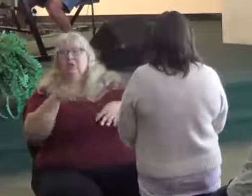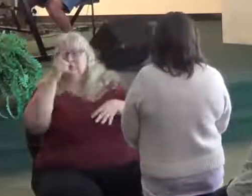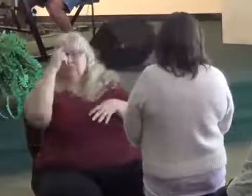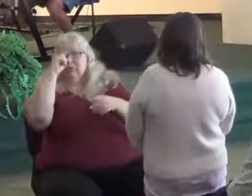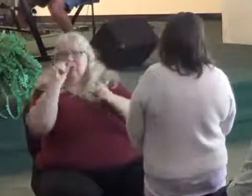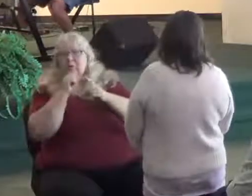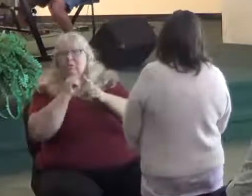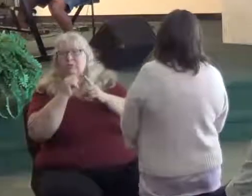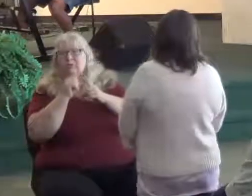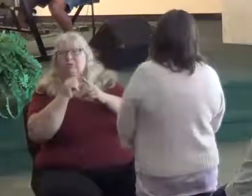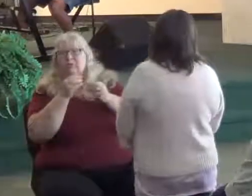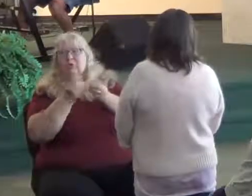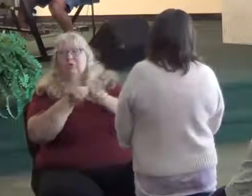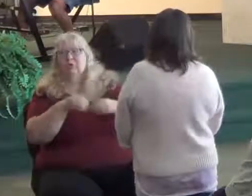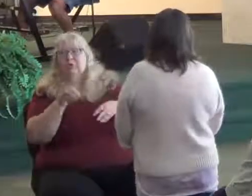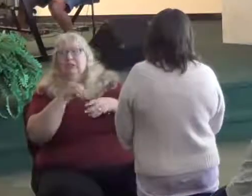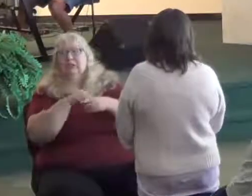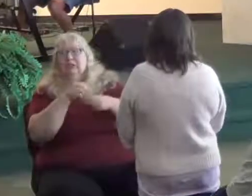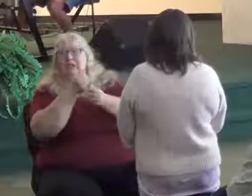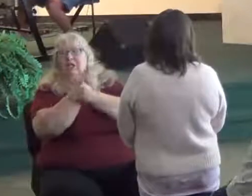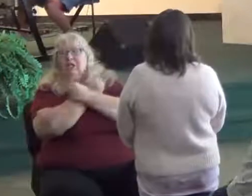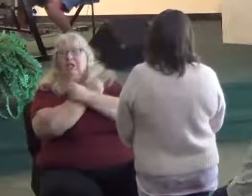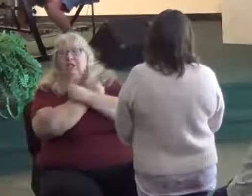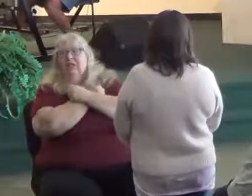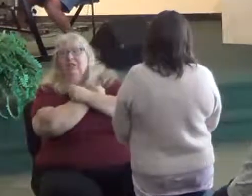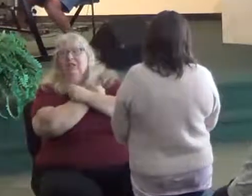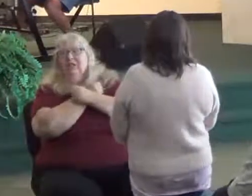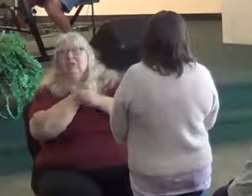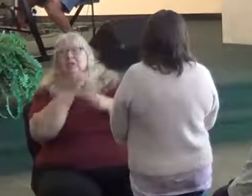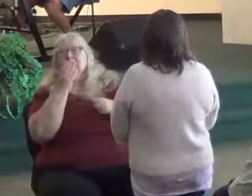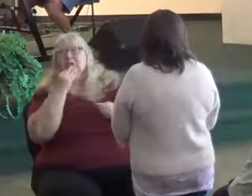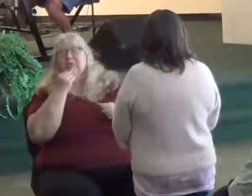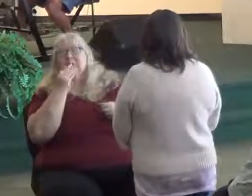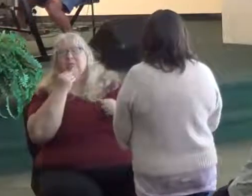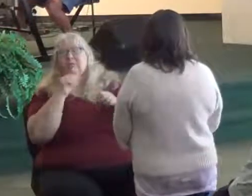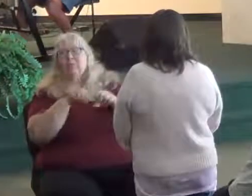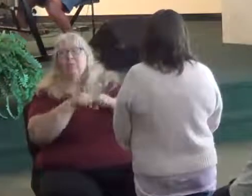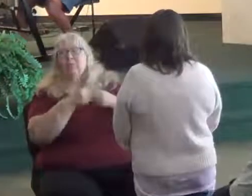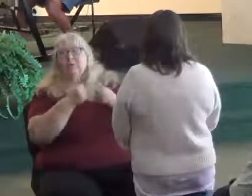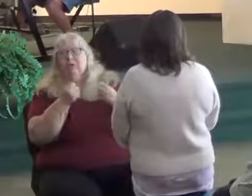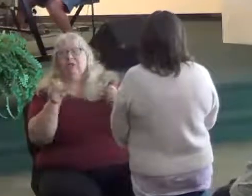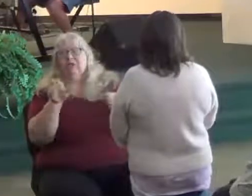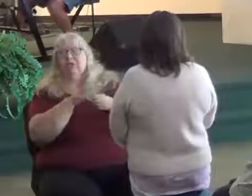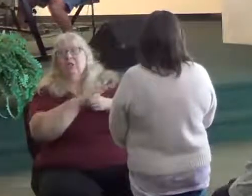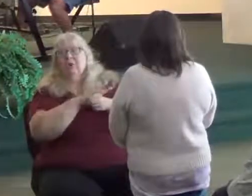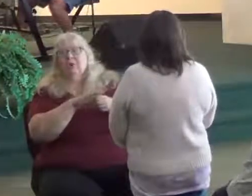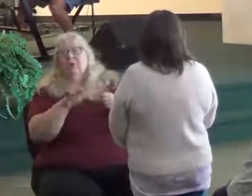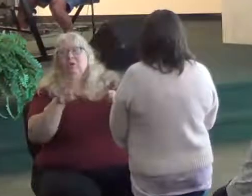Sweetly broken.